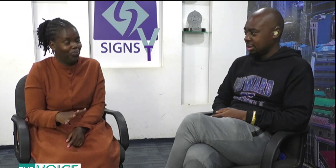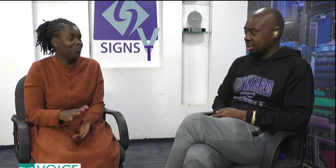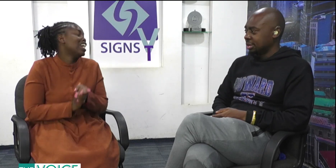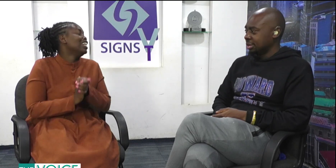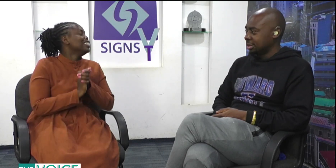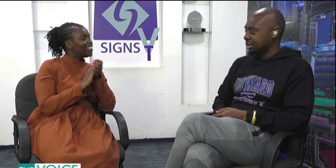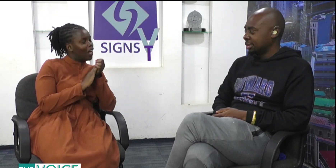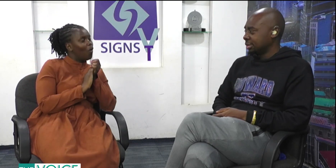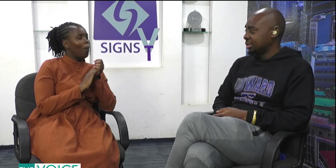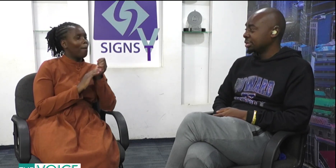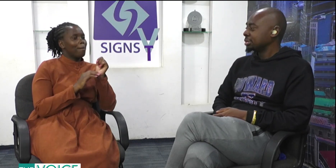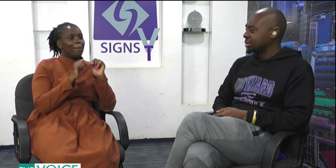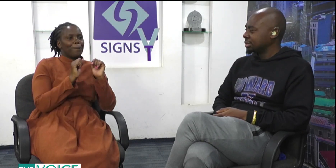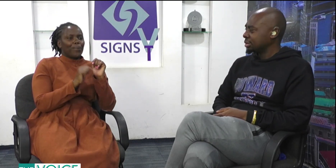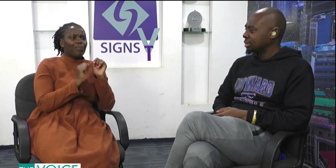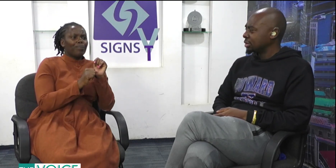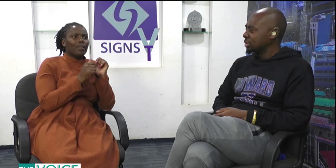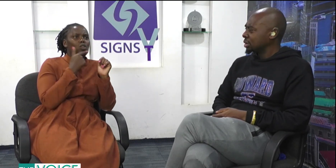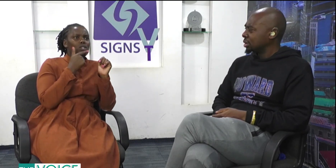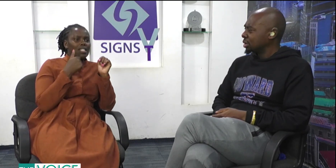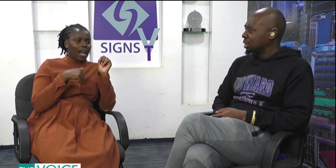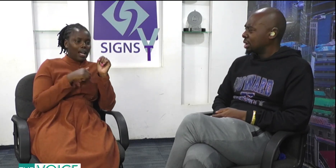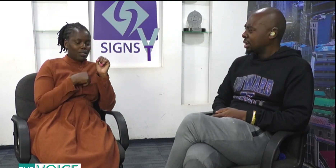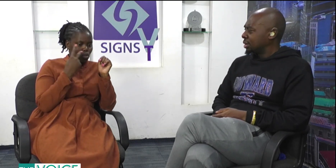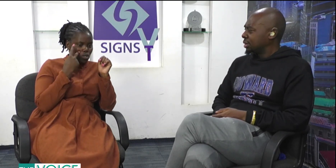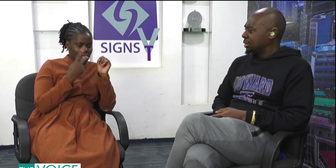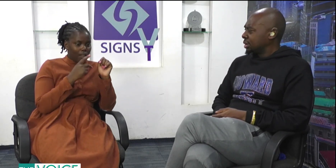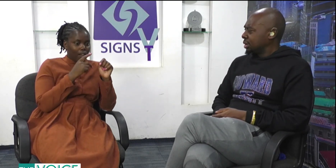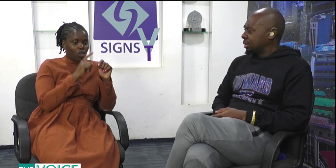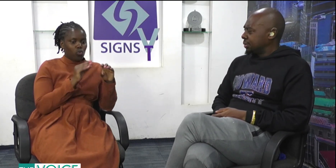So, as you can see, he is a teacher. Now,